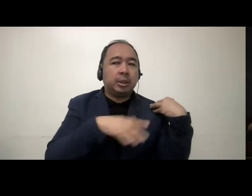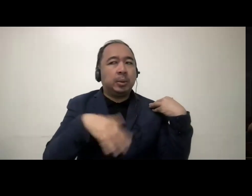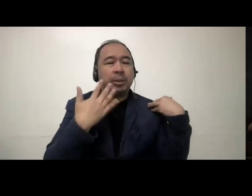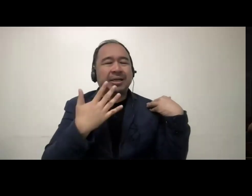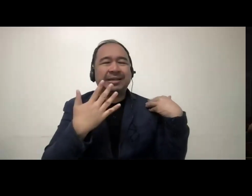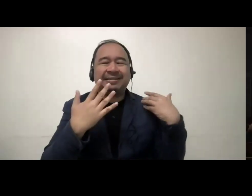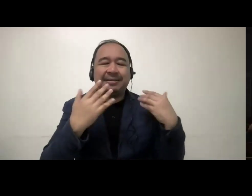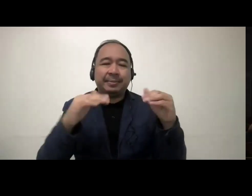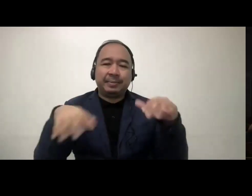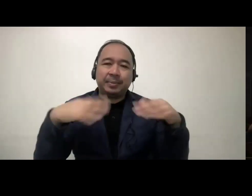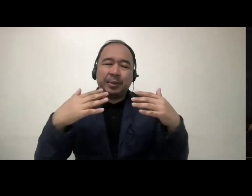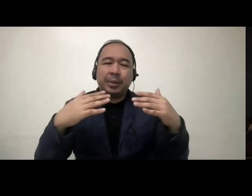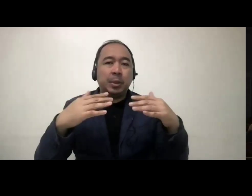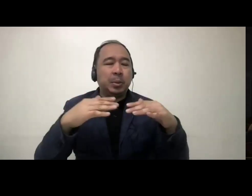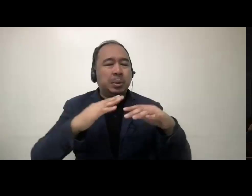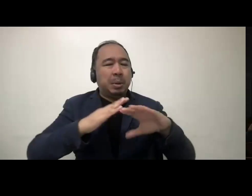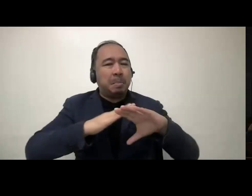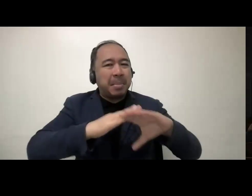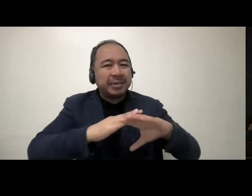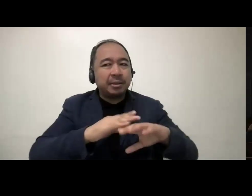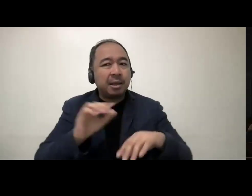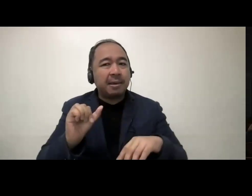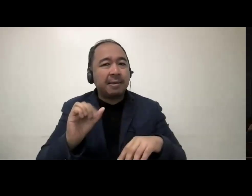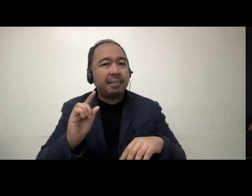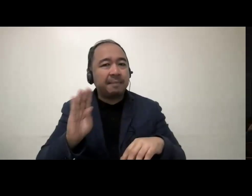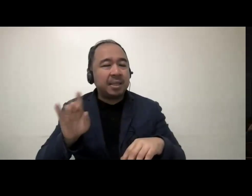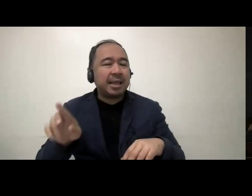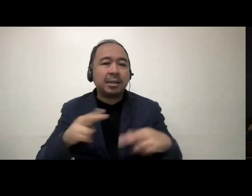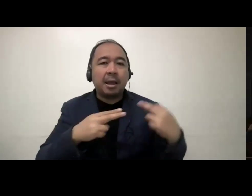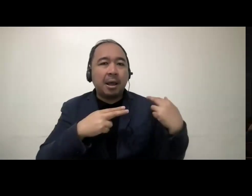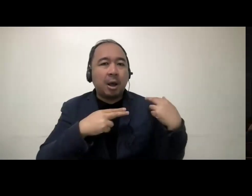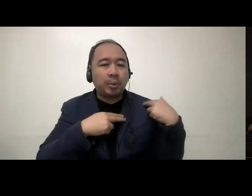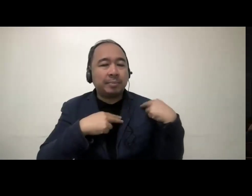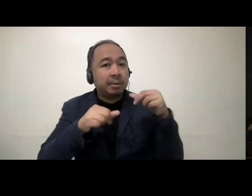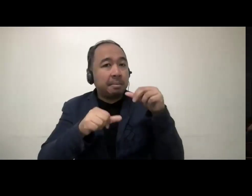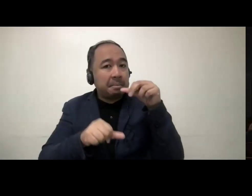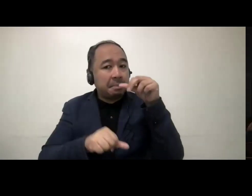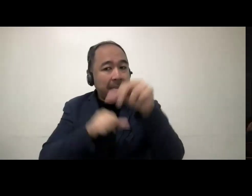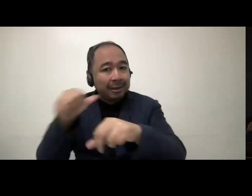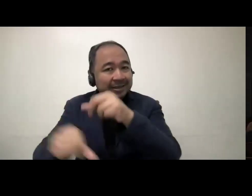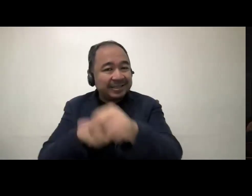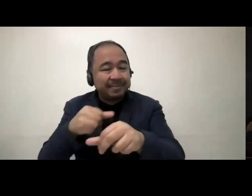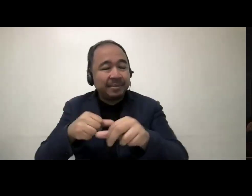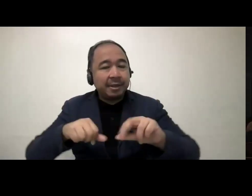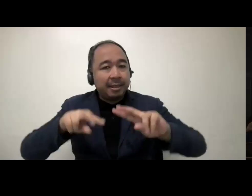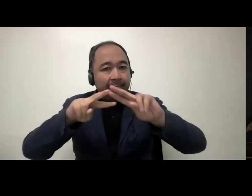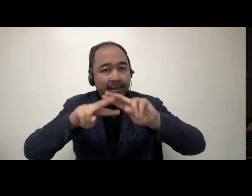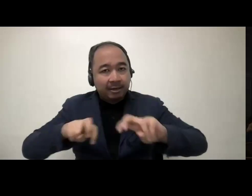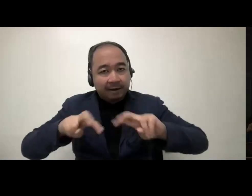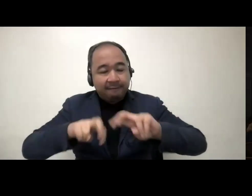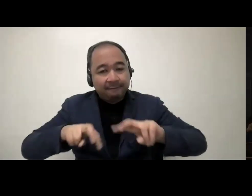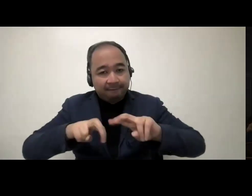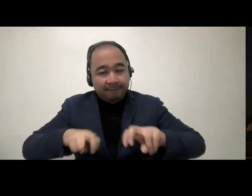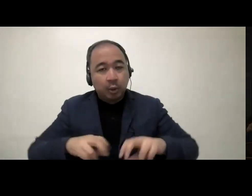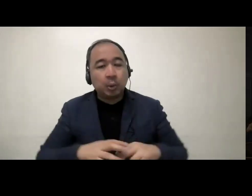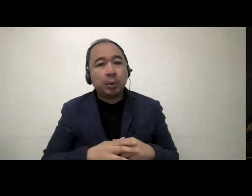mistake again, that the ADB might be doing during this accountability mechanism policy review. Because again, from the